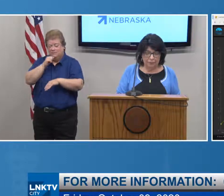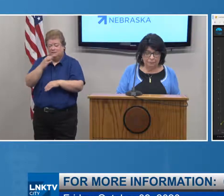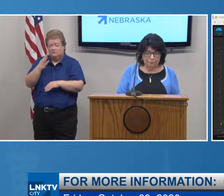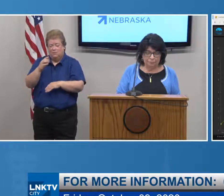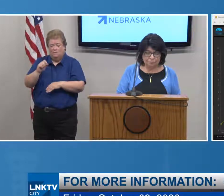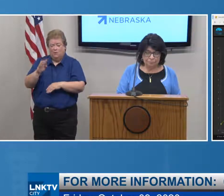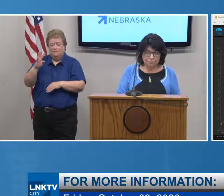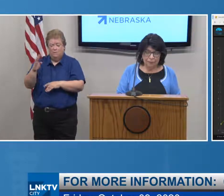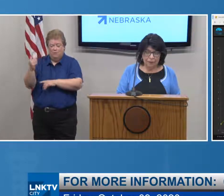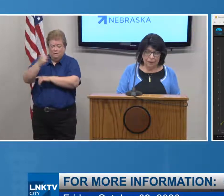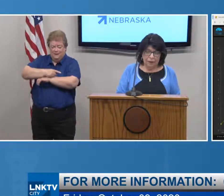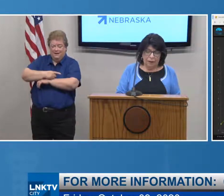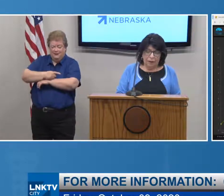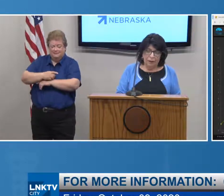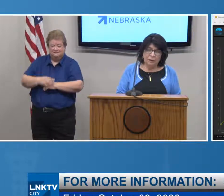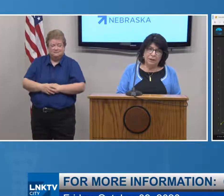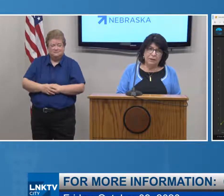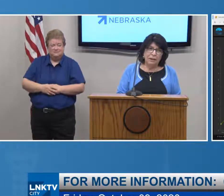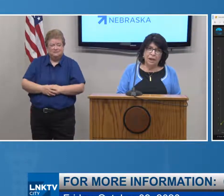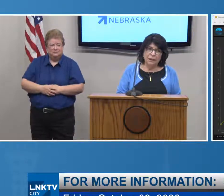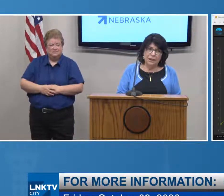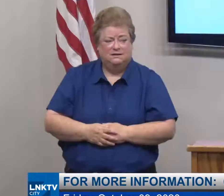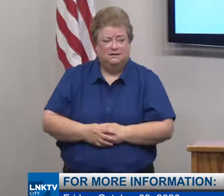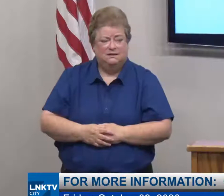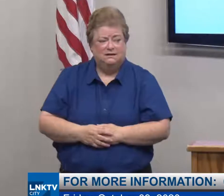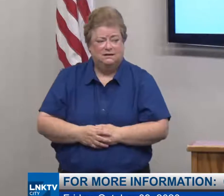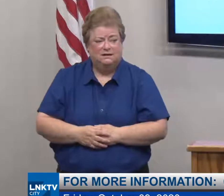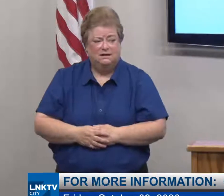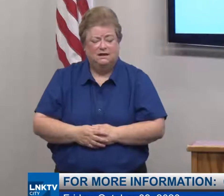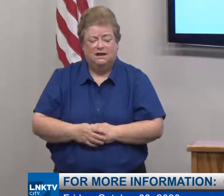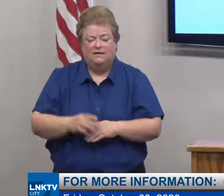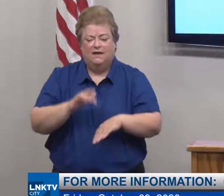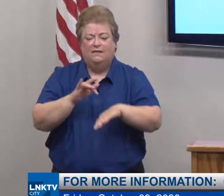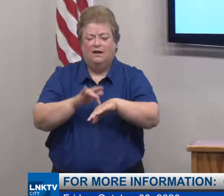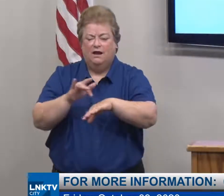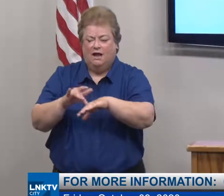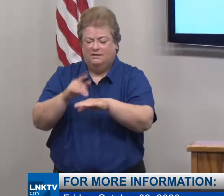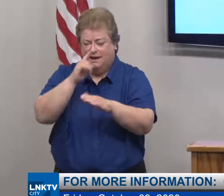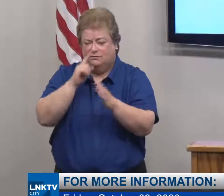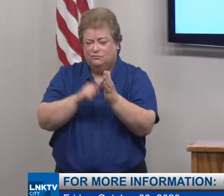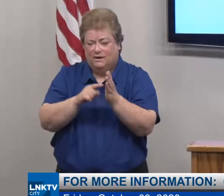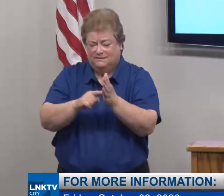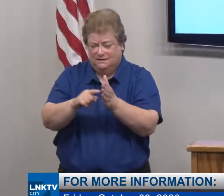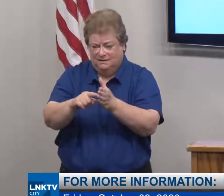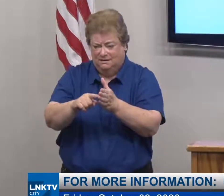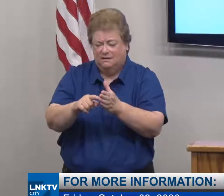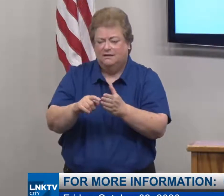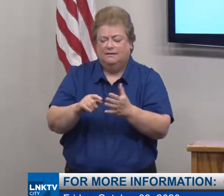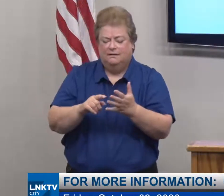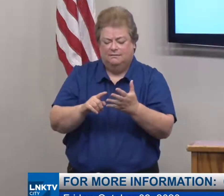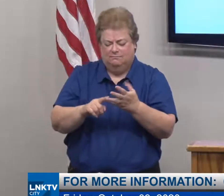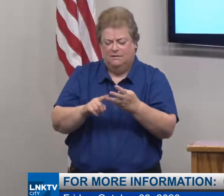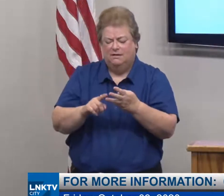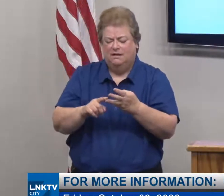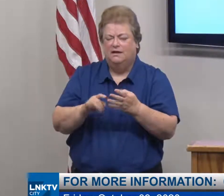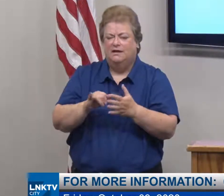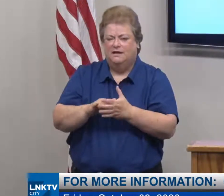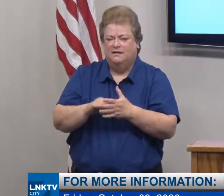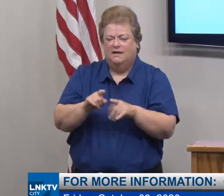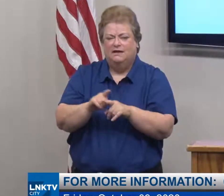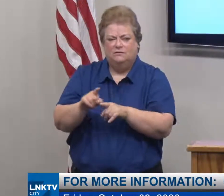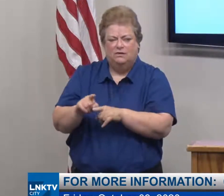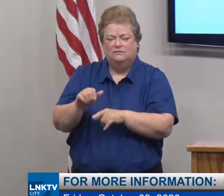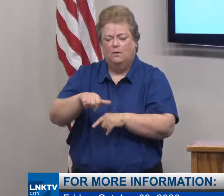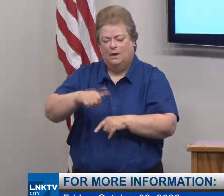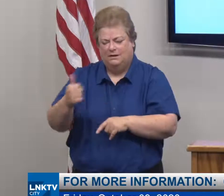week. And then contact tracing is also, our capacity is also another